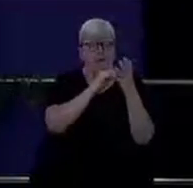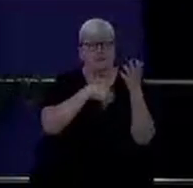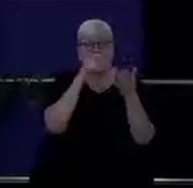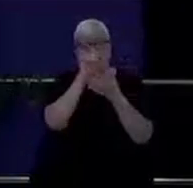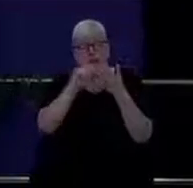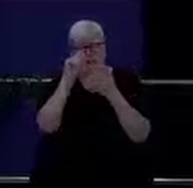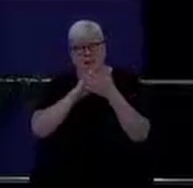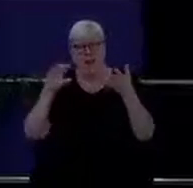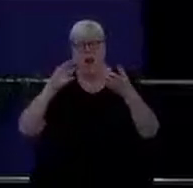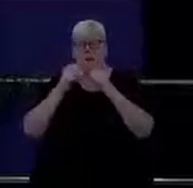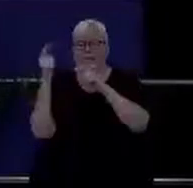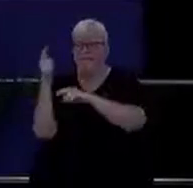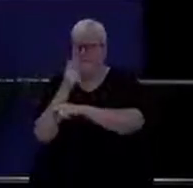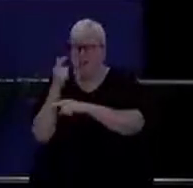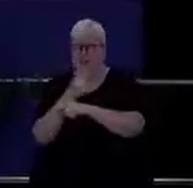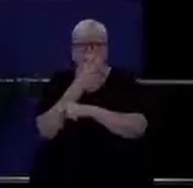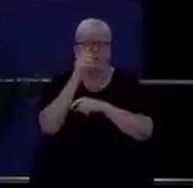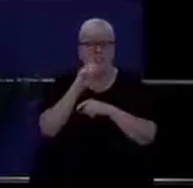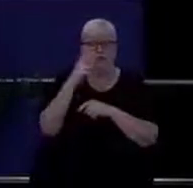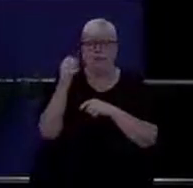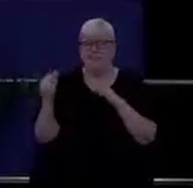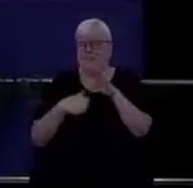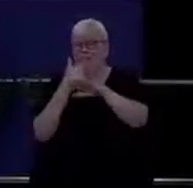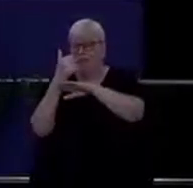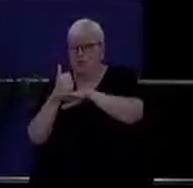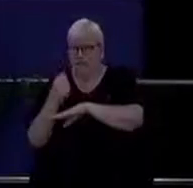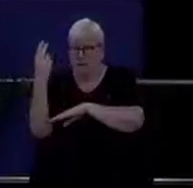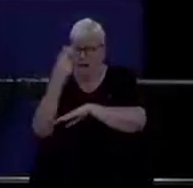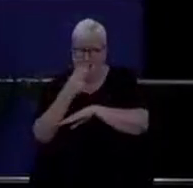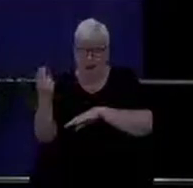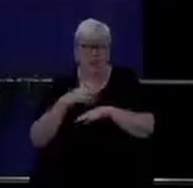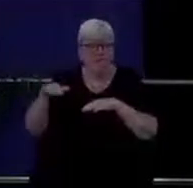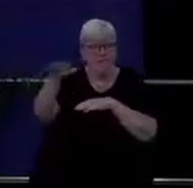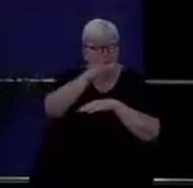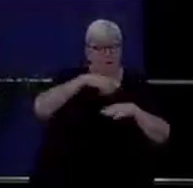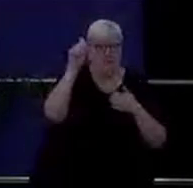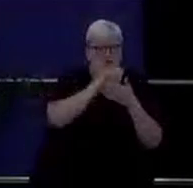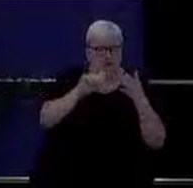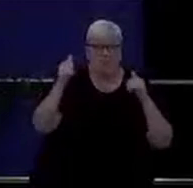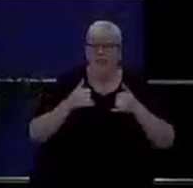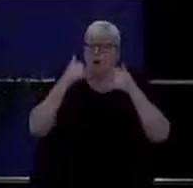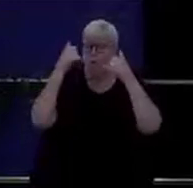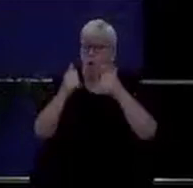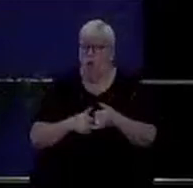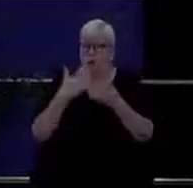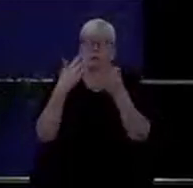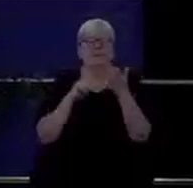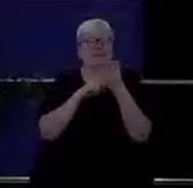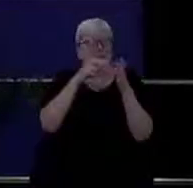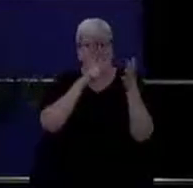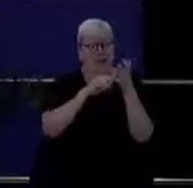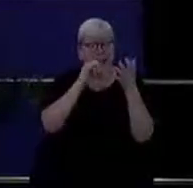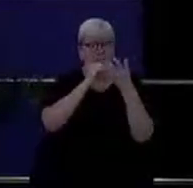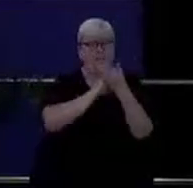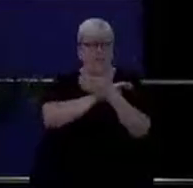filmmaker. She was the 2020 Arts Foundation Environmental Writing Award winner. She was long listed for the Nan Shepherd Prize. You see what we